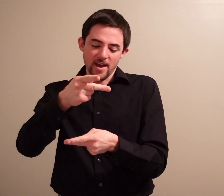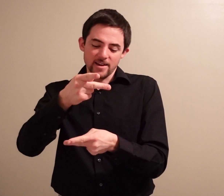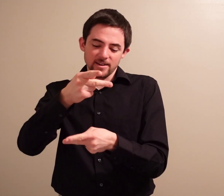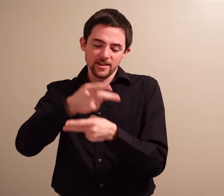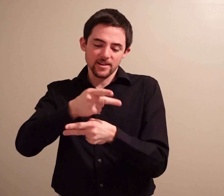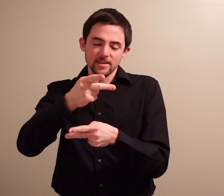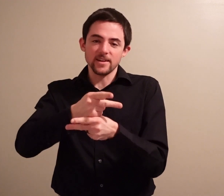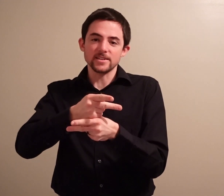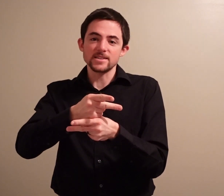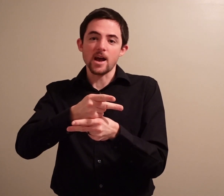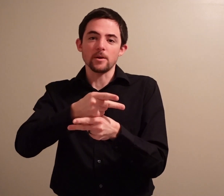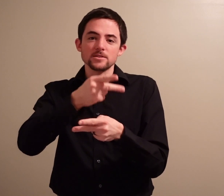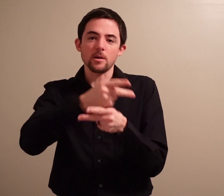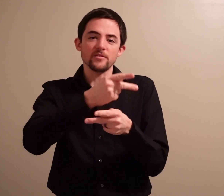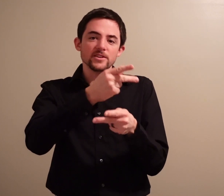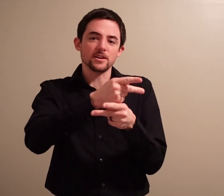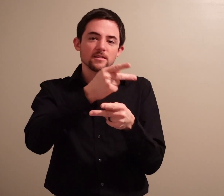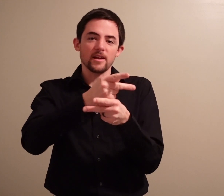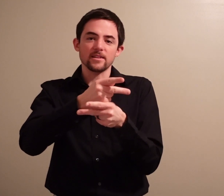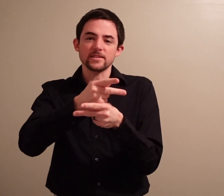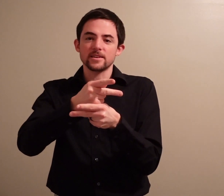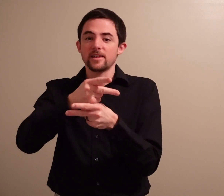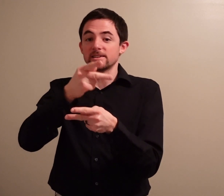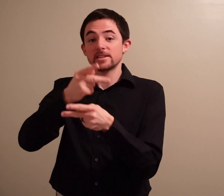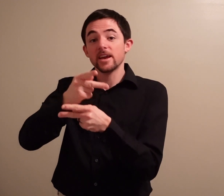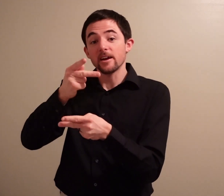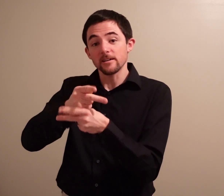and they just tap on top of each other like this. That's care.